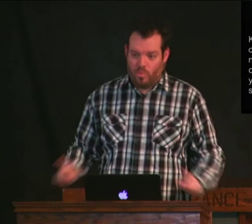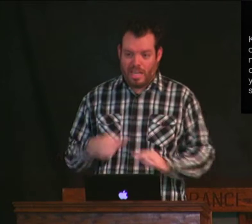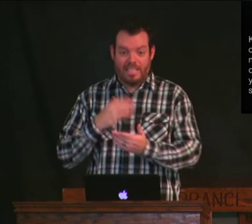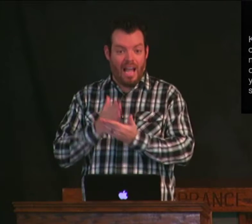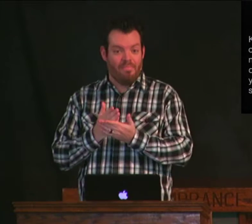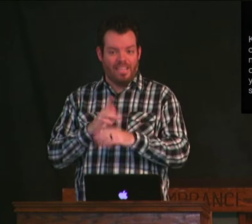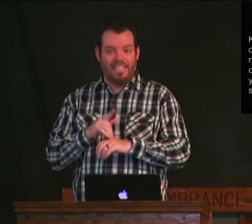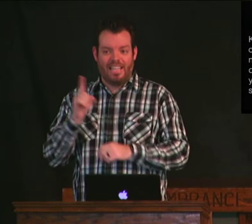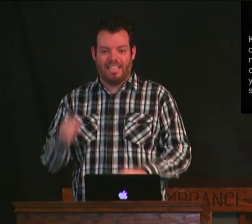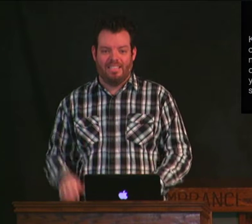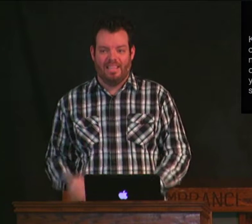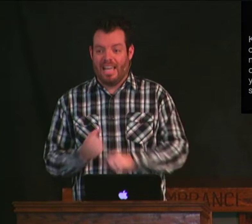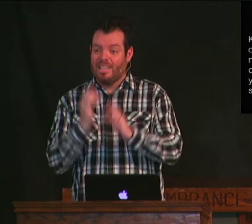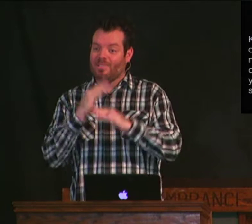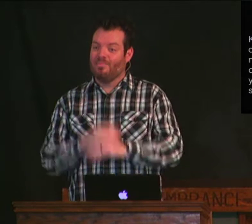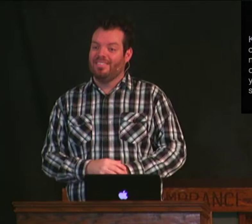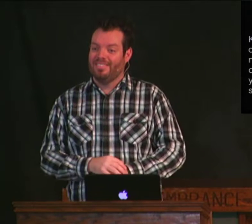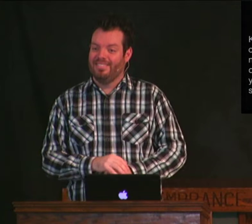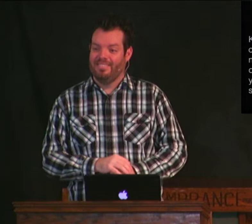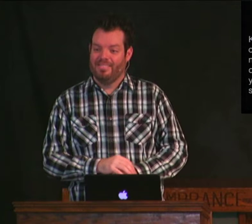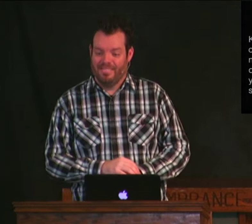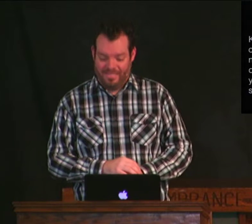when I stop meditating on him, I get in trouble.